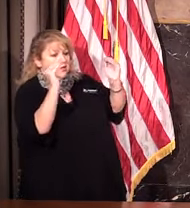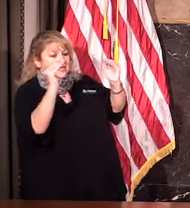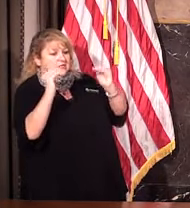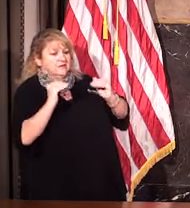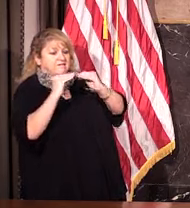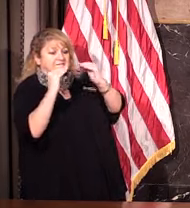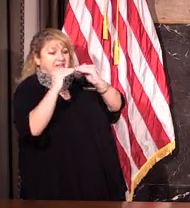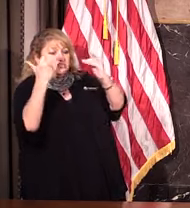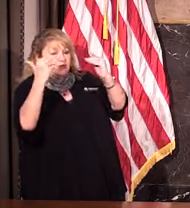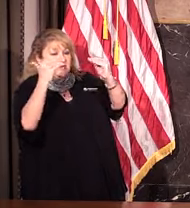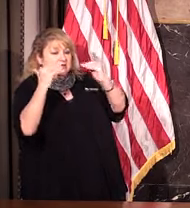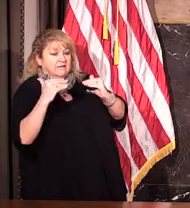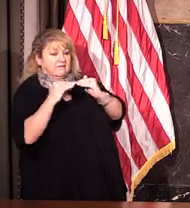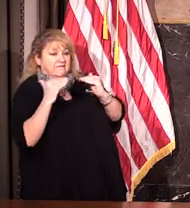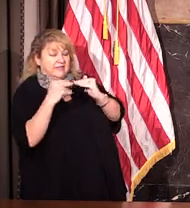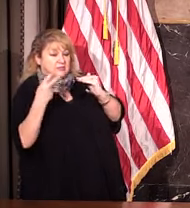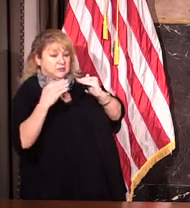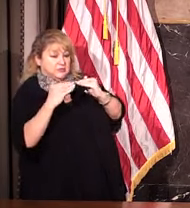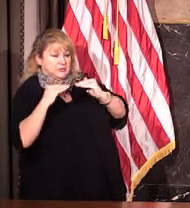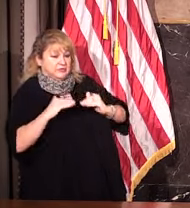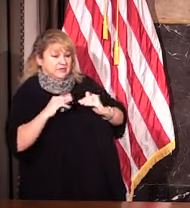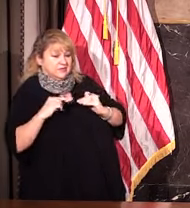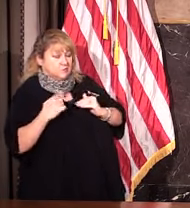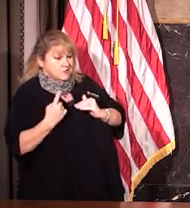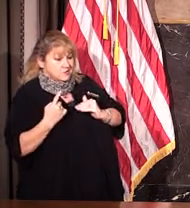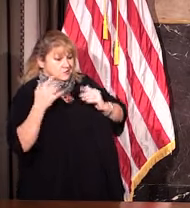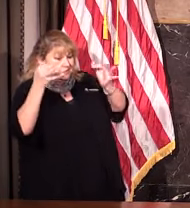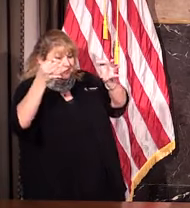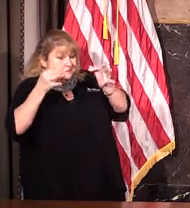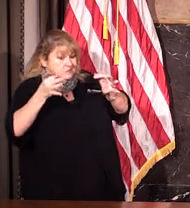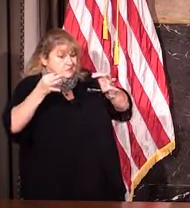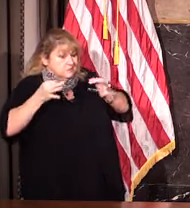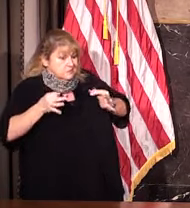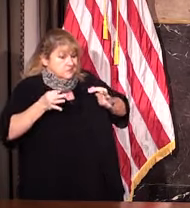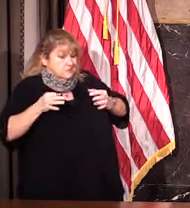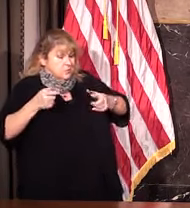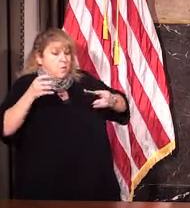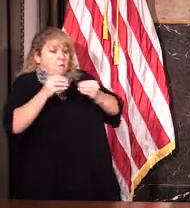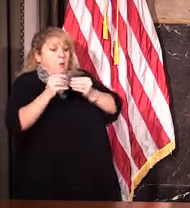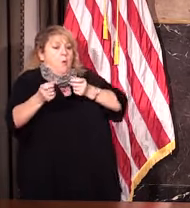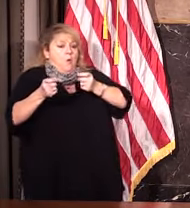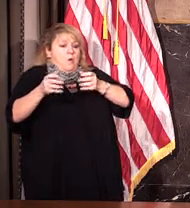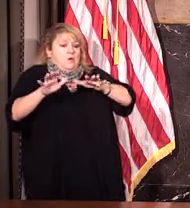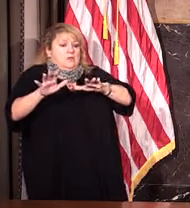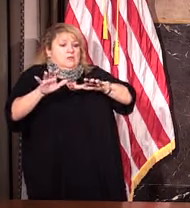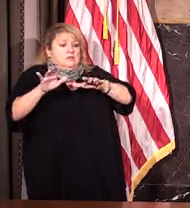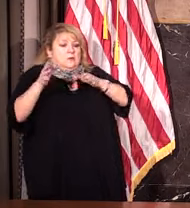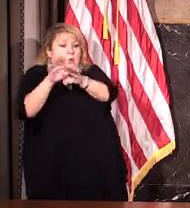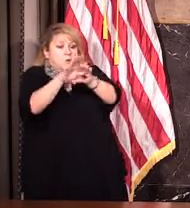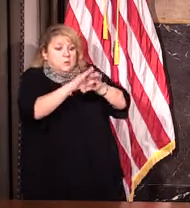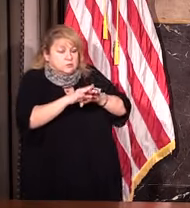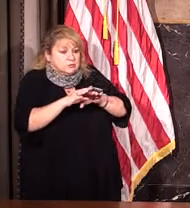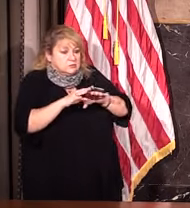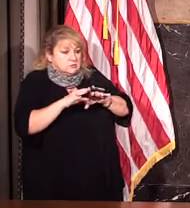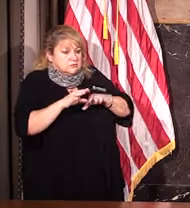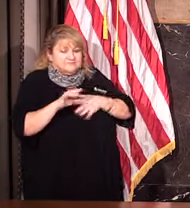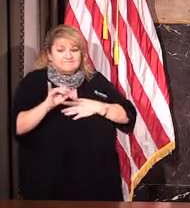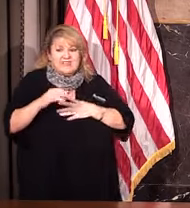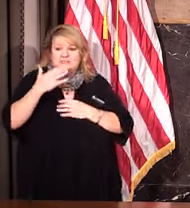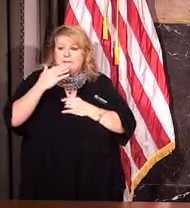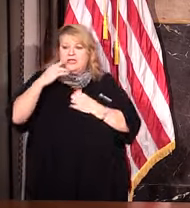Yeah, I think those kind of questions are ones more for the governor than they are for a physician. My goal is